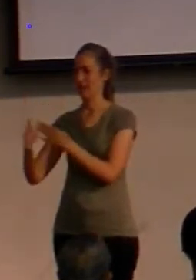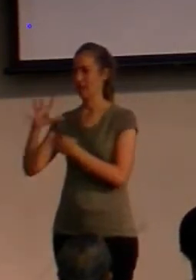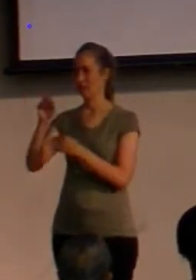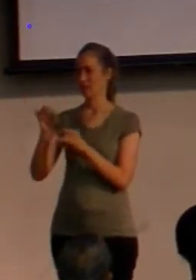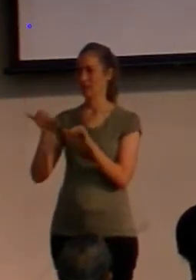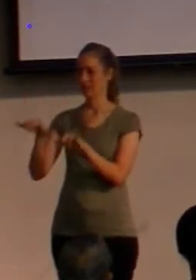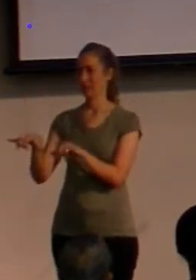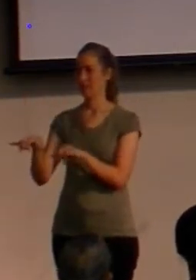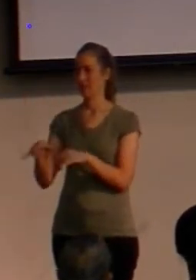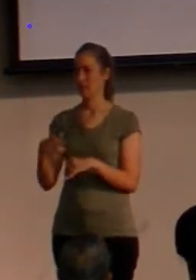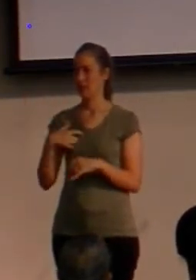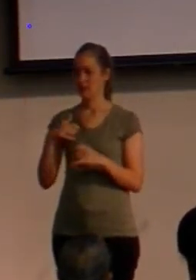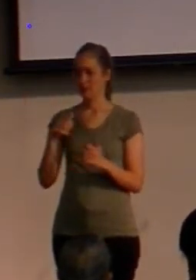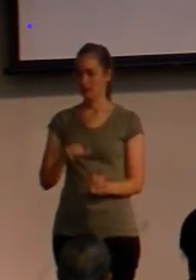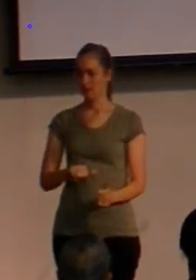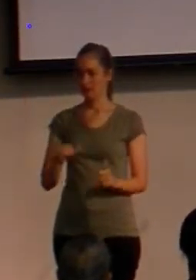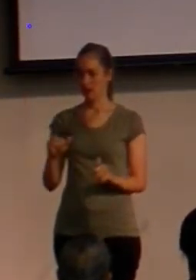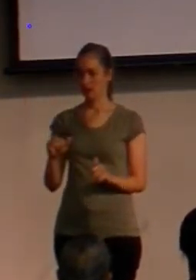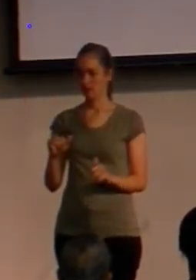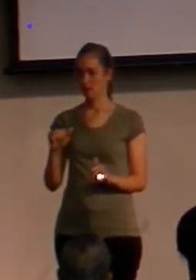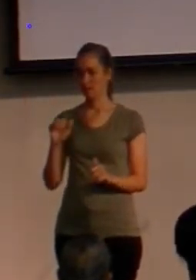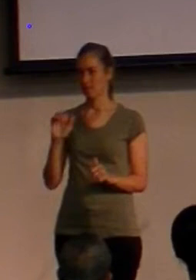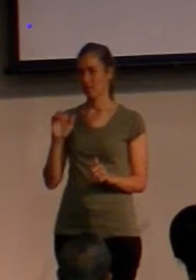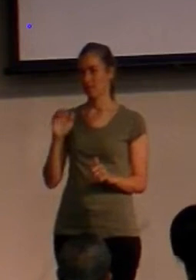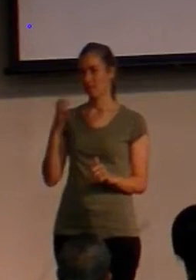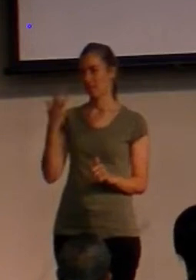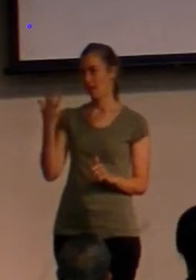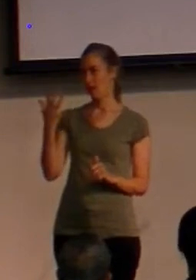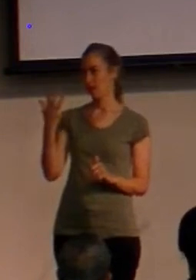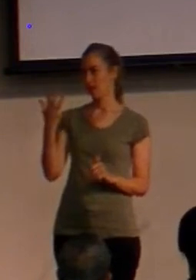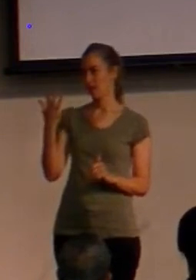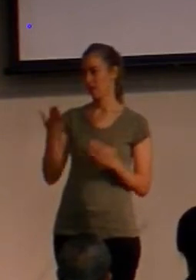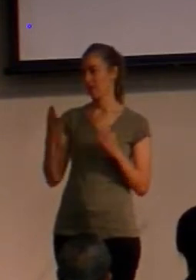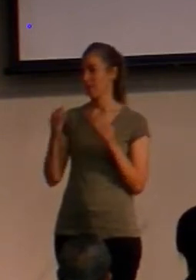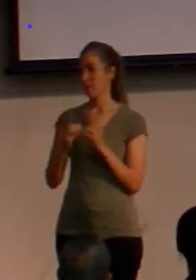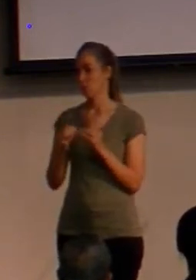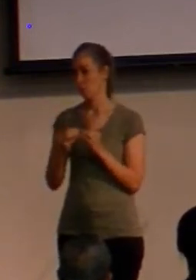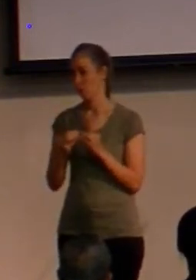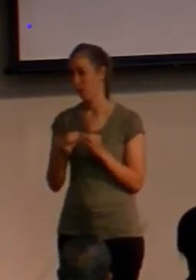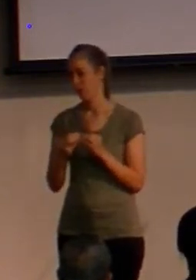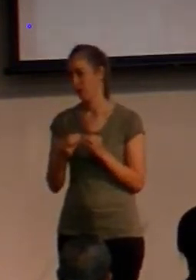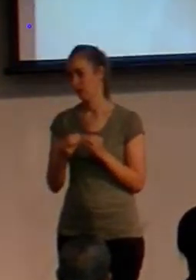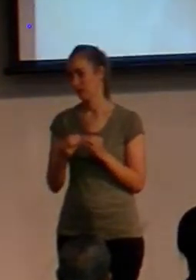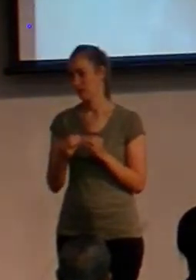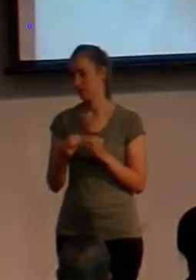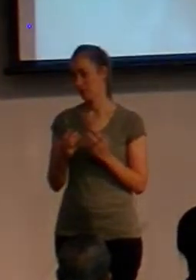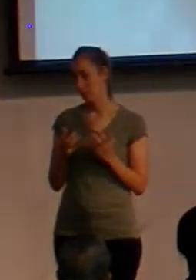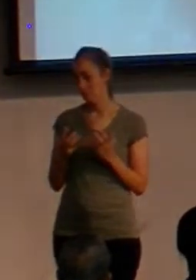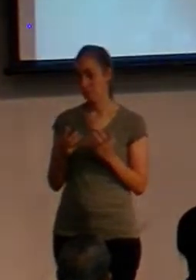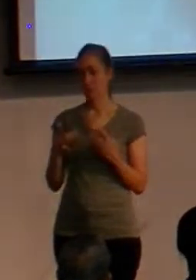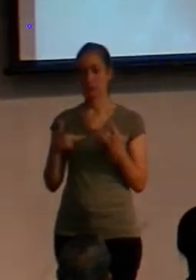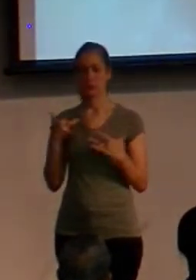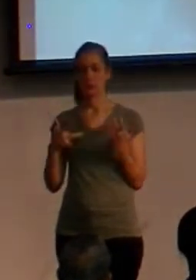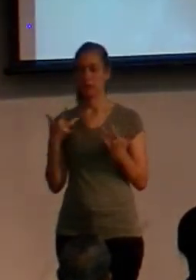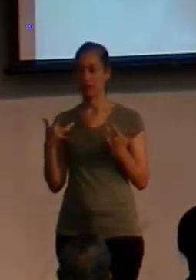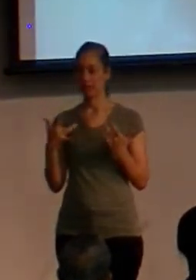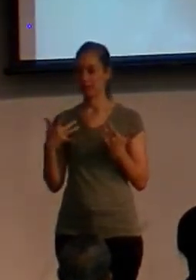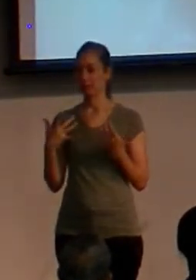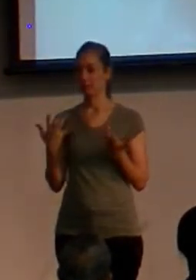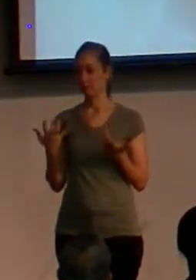Baptized, I think 5, maybe more. I didn't make a very good count, but that was pretty exciting to